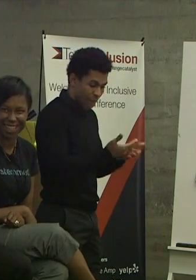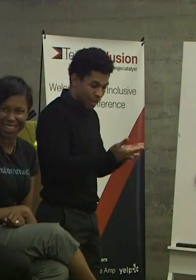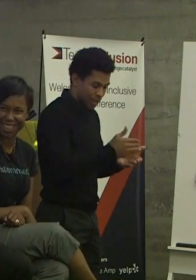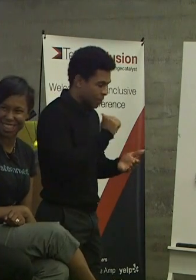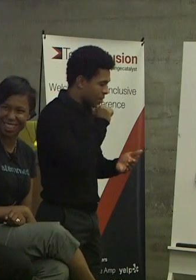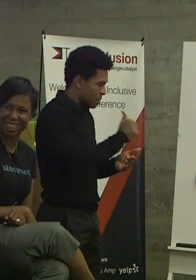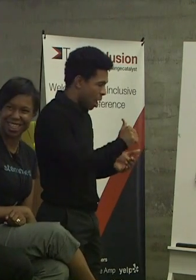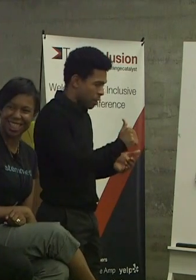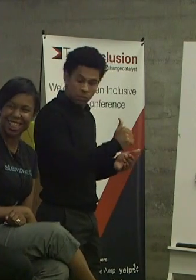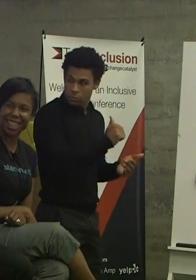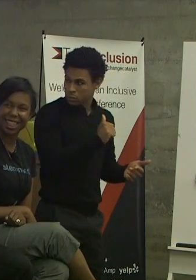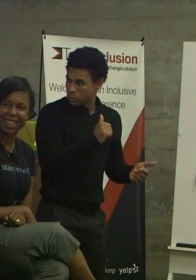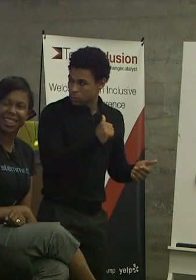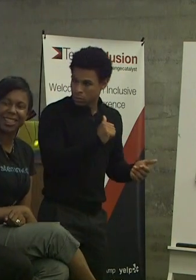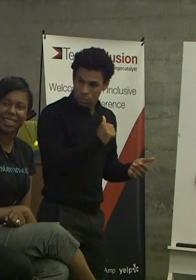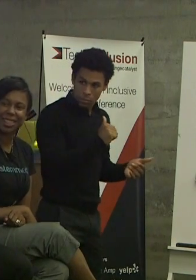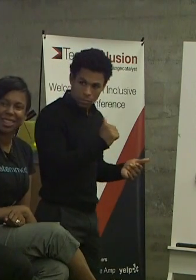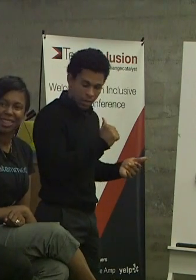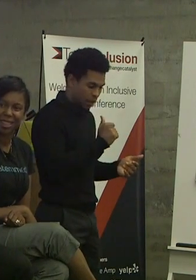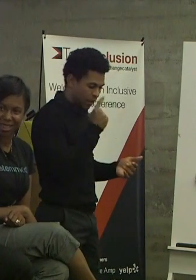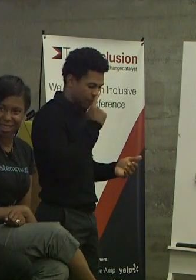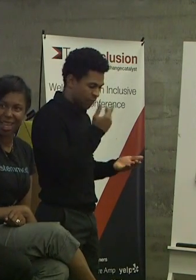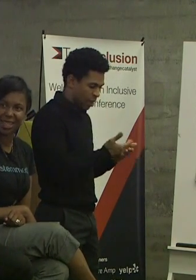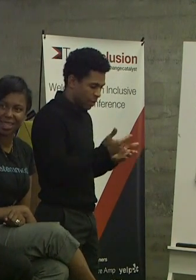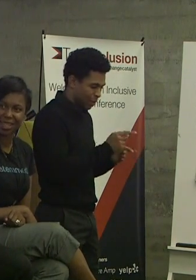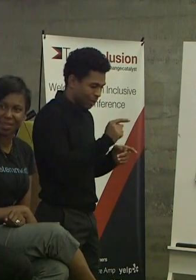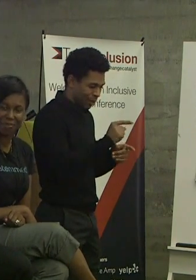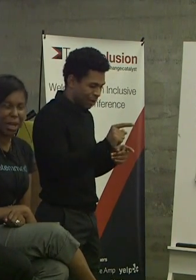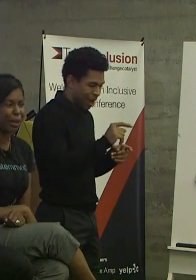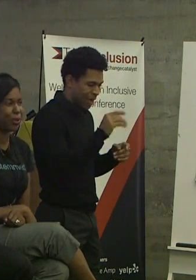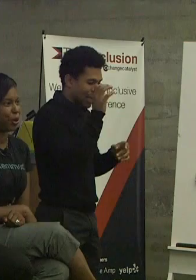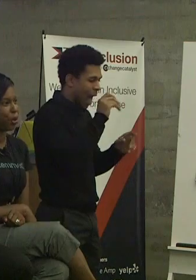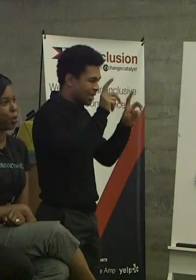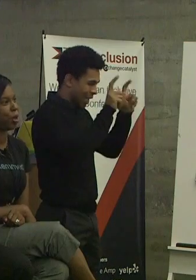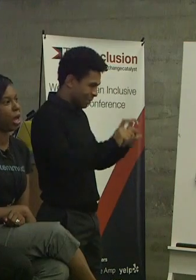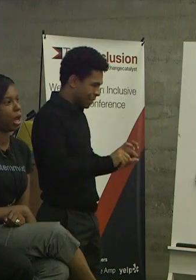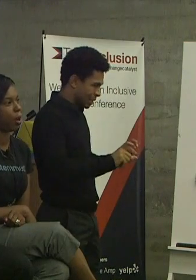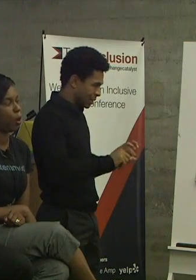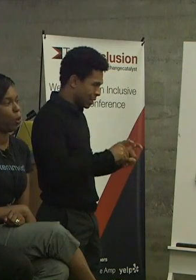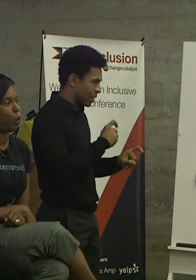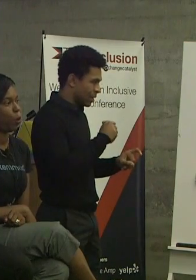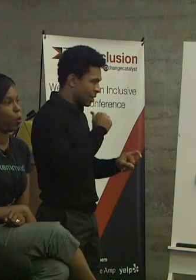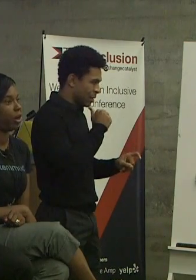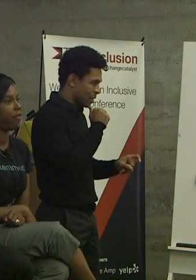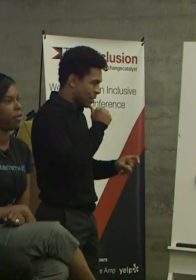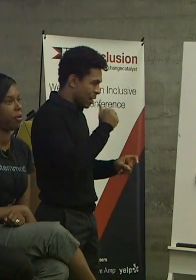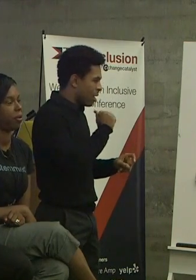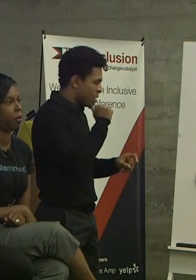sure I did. Yes. To evaluate students. What does that mean? So